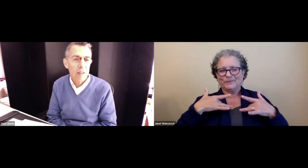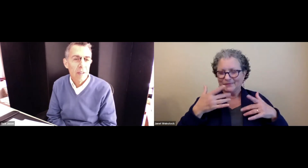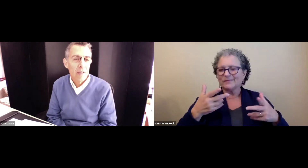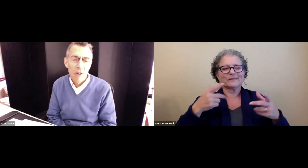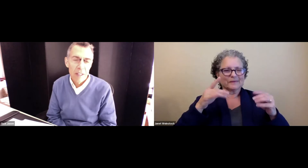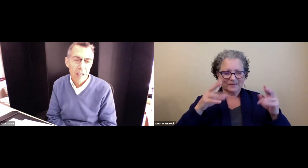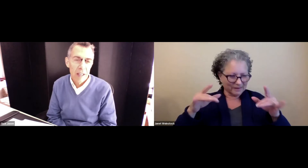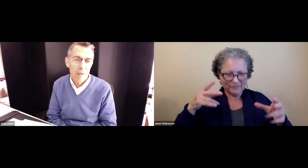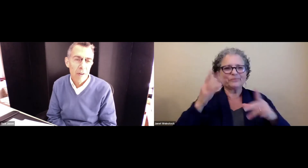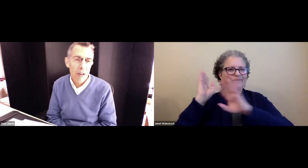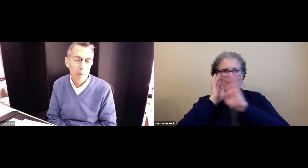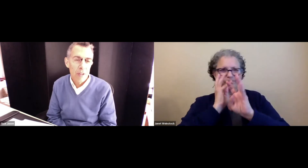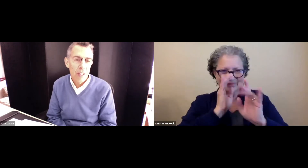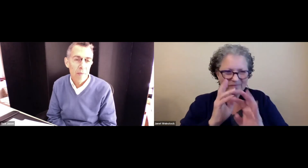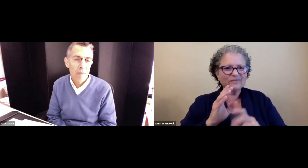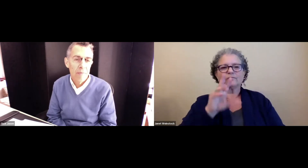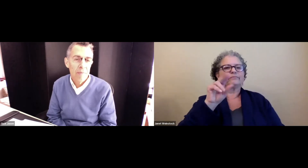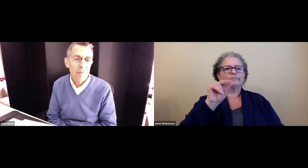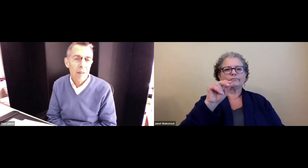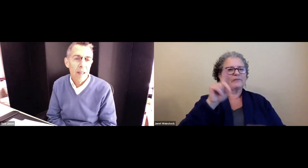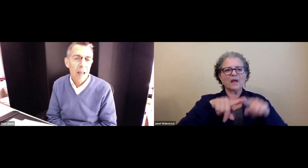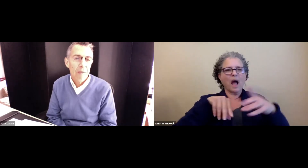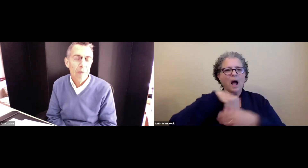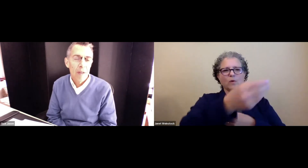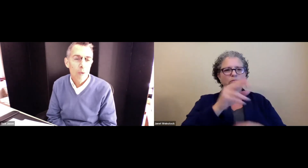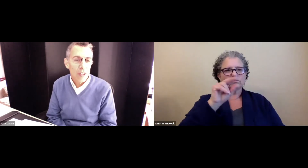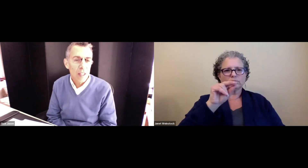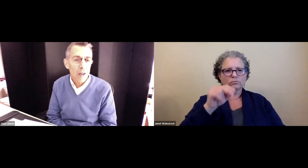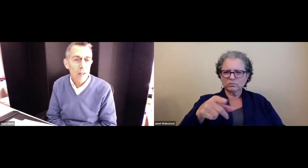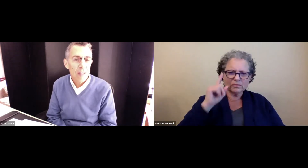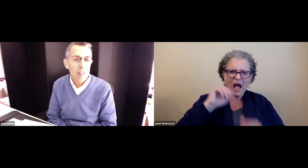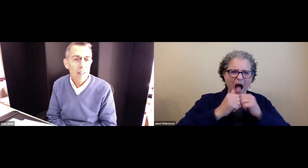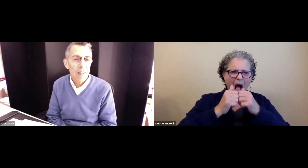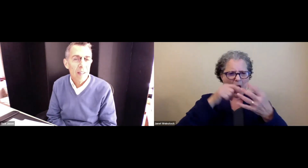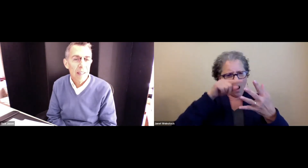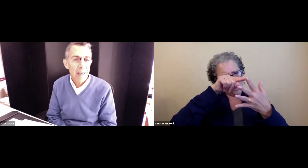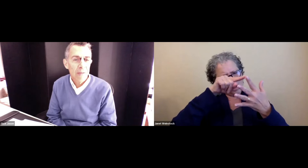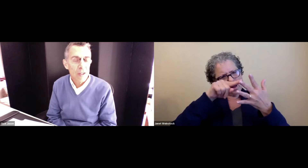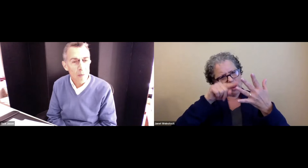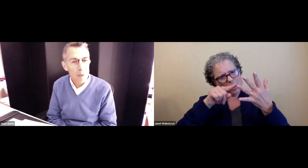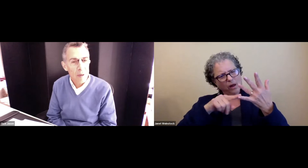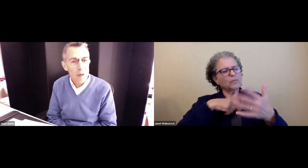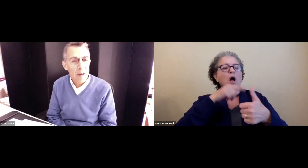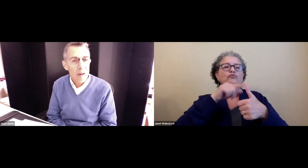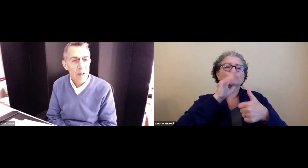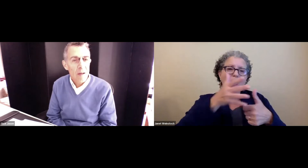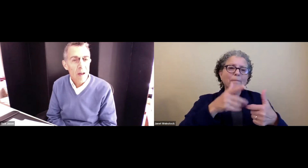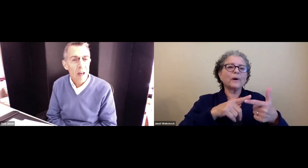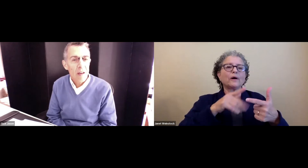very excited, very happy to see them. But unfortunately, they couldn't leave the ship. Of